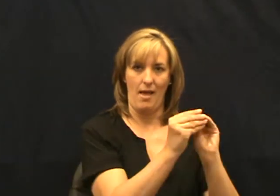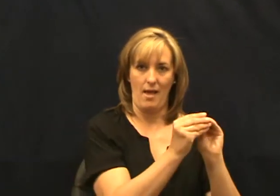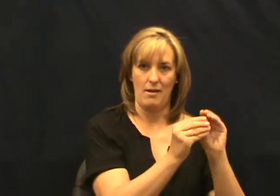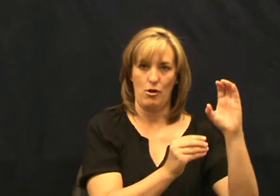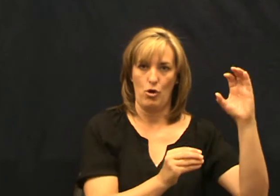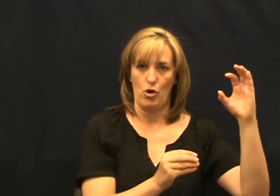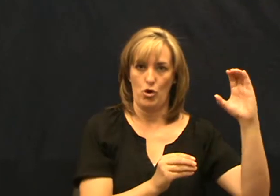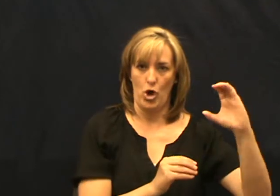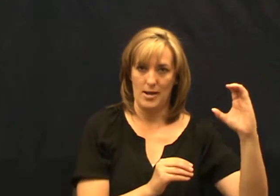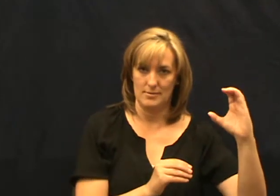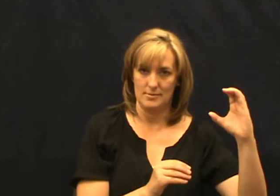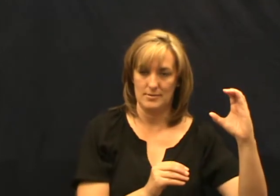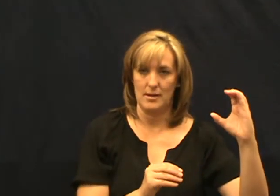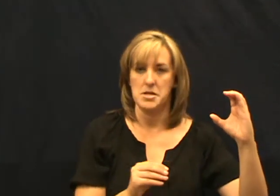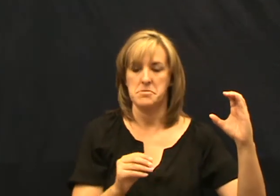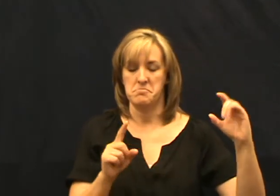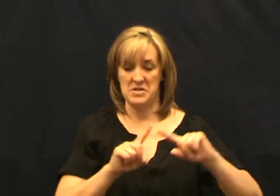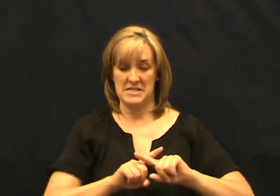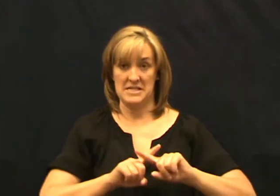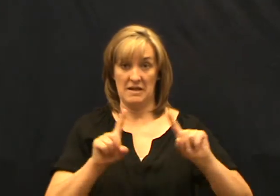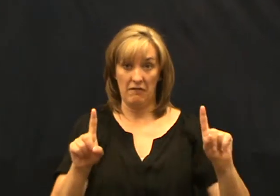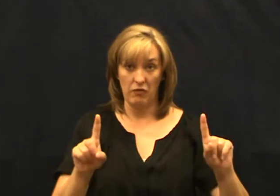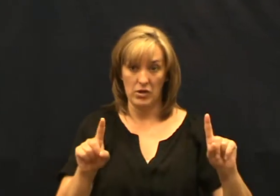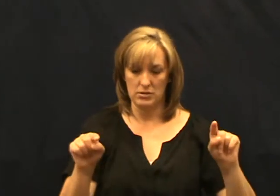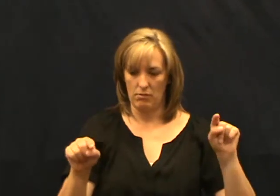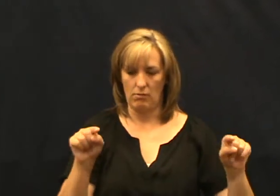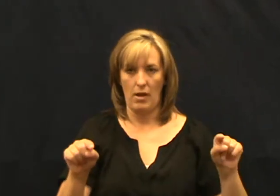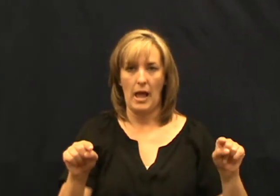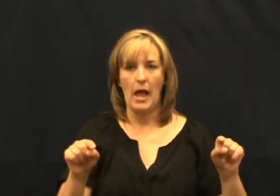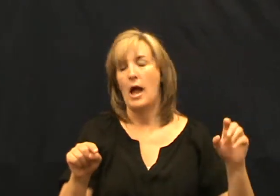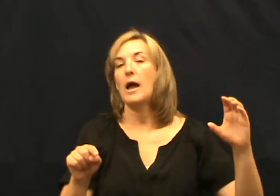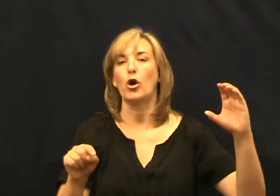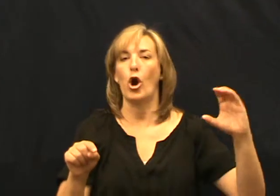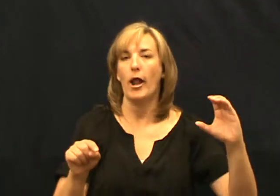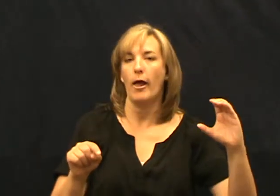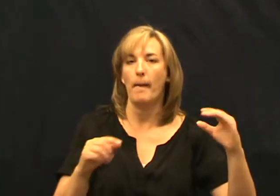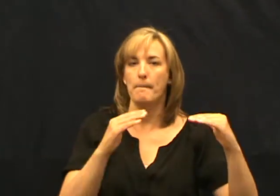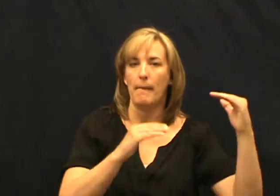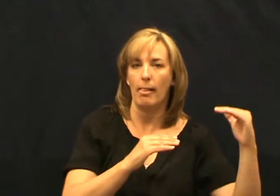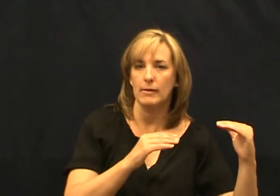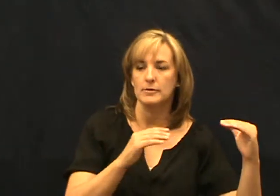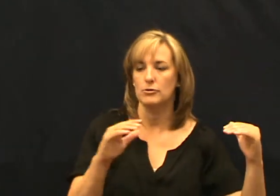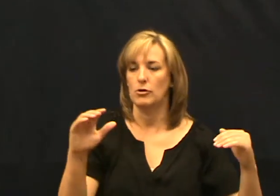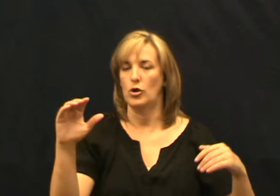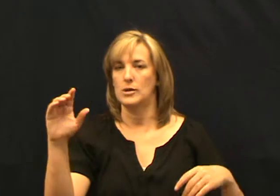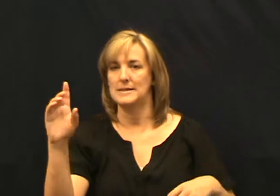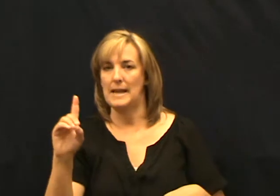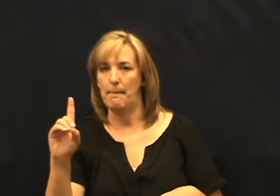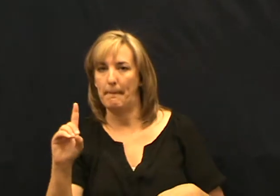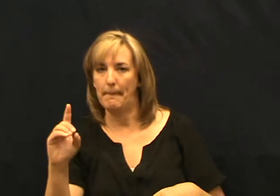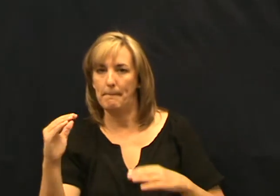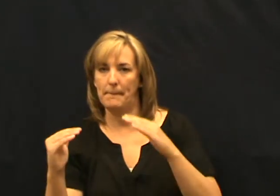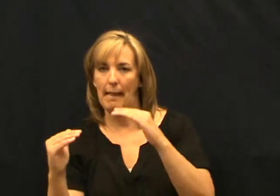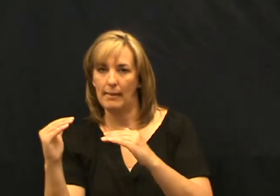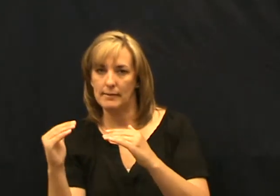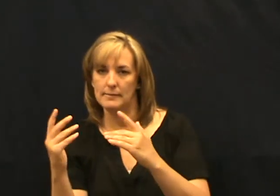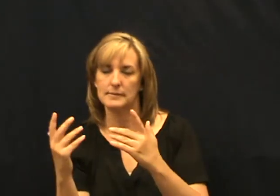debit balance or a credit balance, depending upon whether we have more debits or more credits. In this case, the balance in our cash